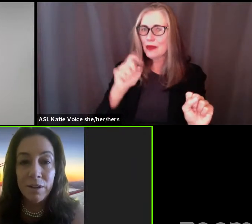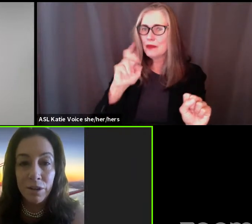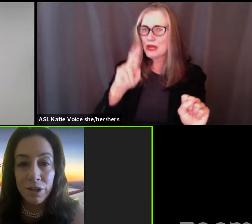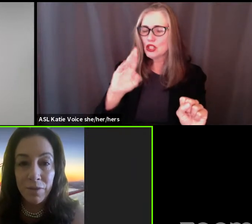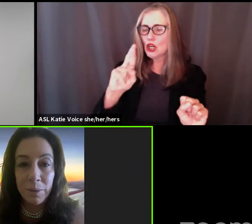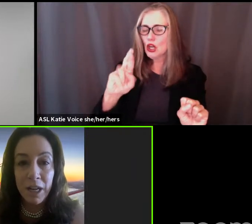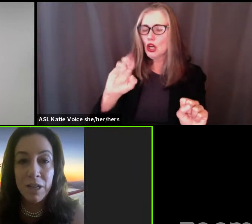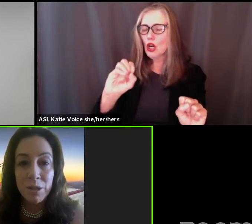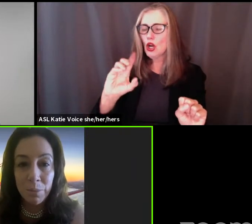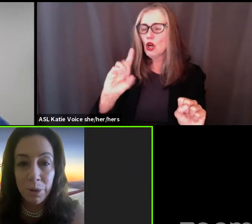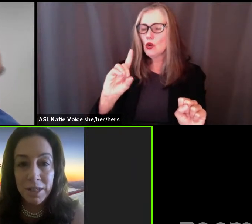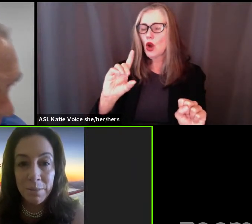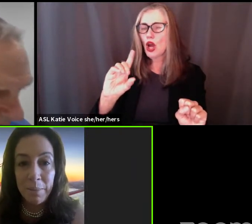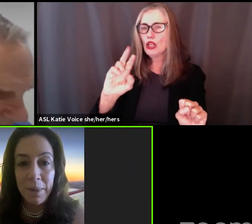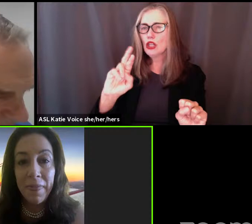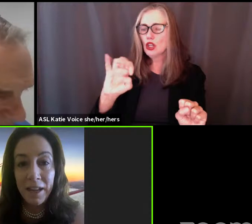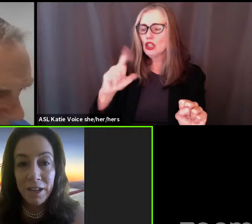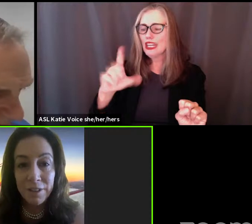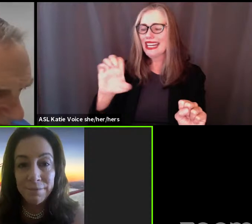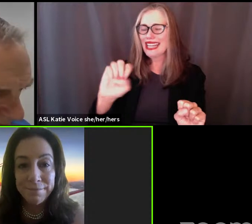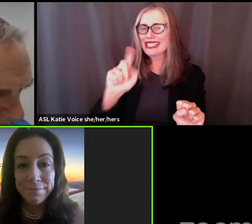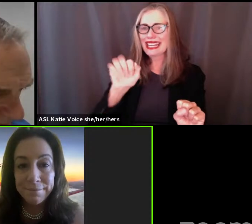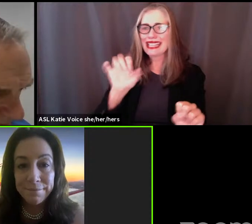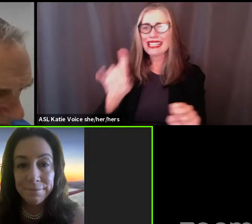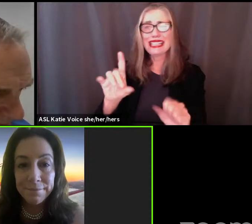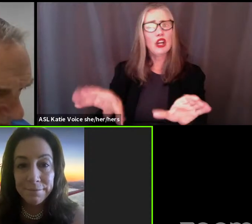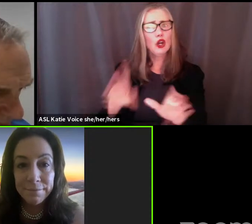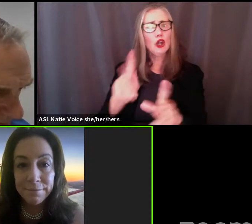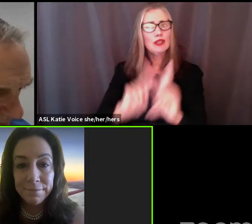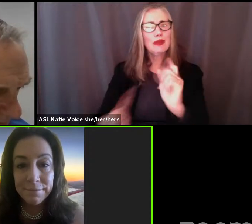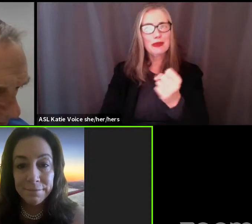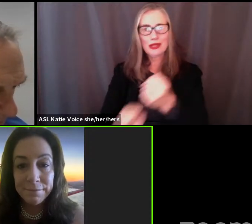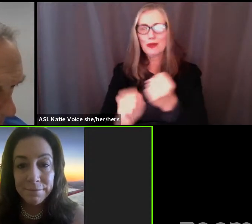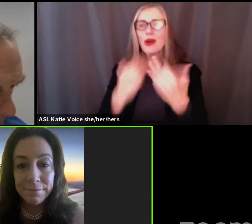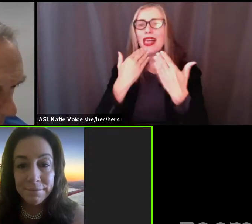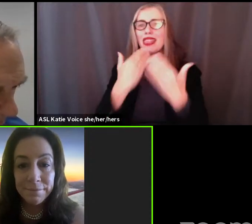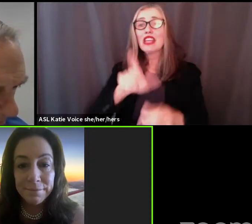Kennedy and urge everybody to support his amendment. Thank you.